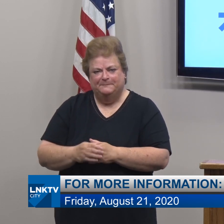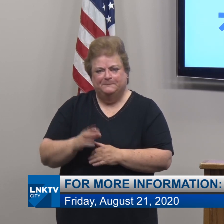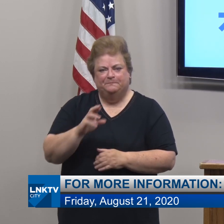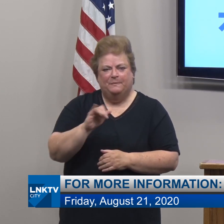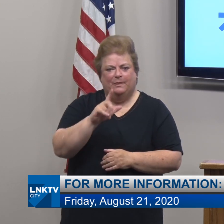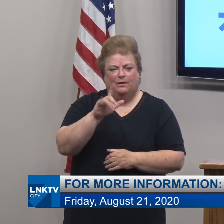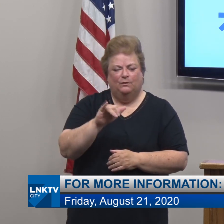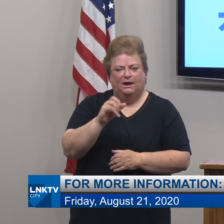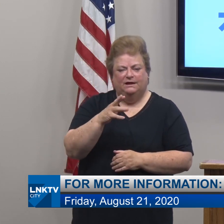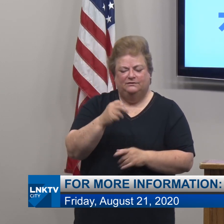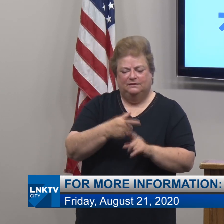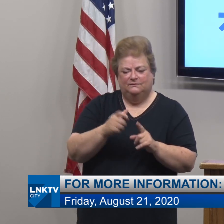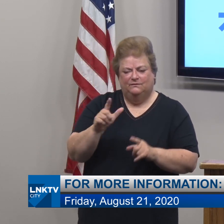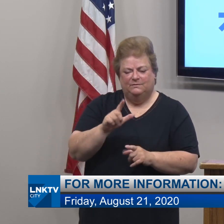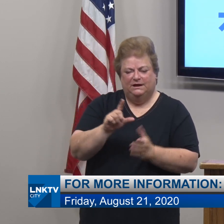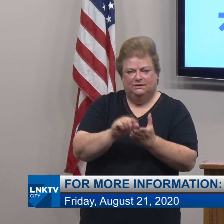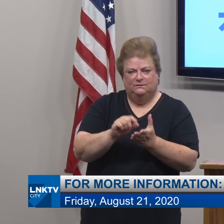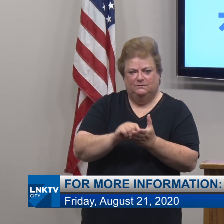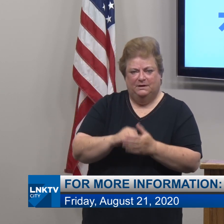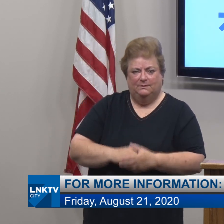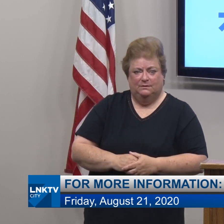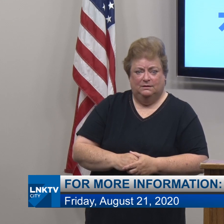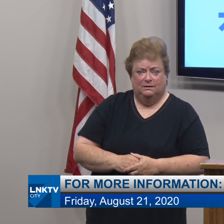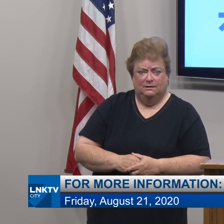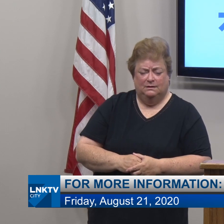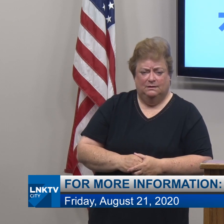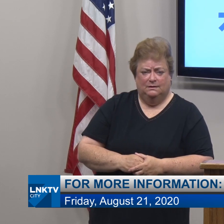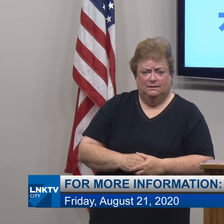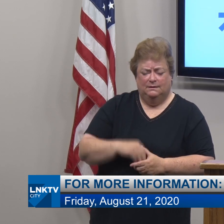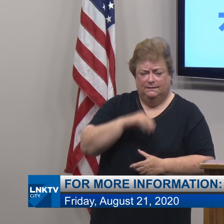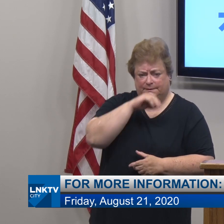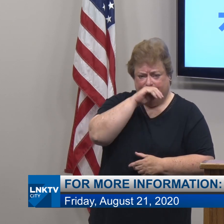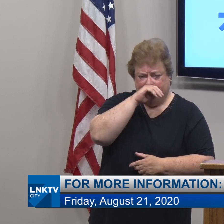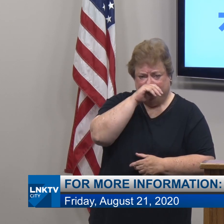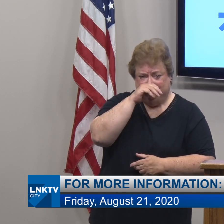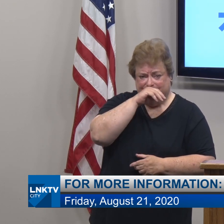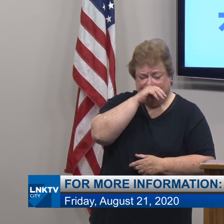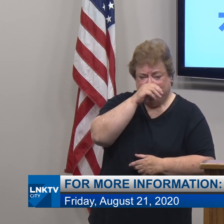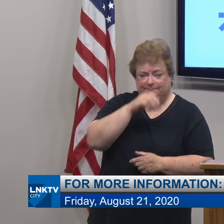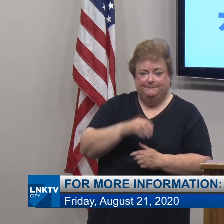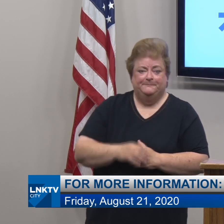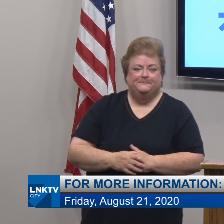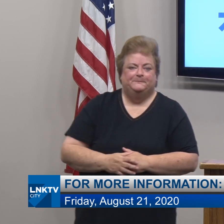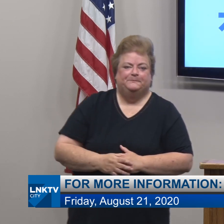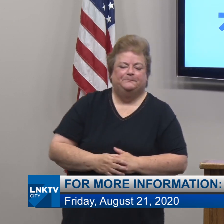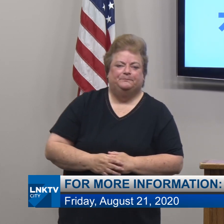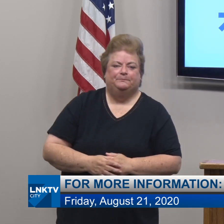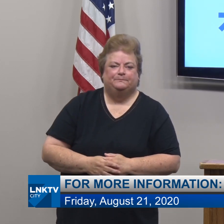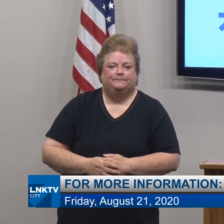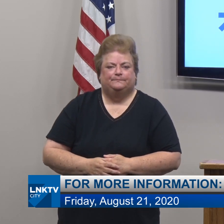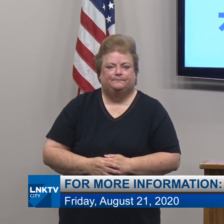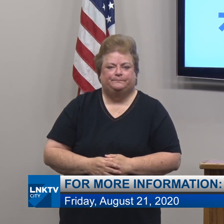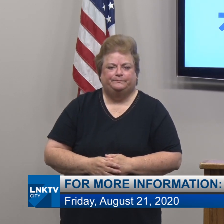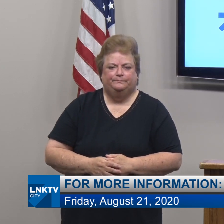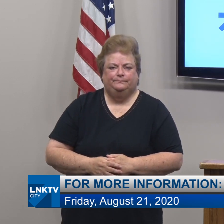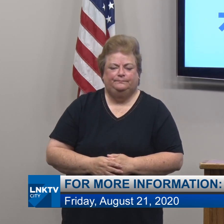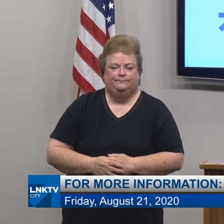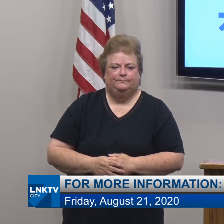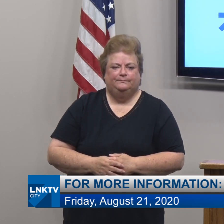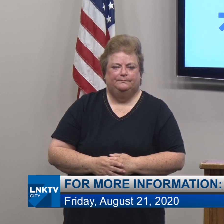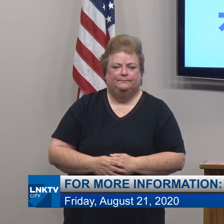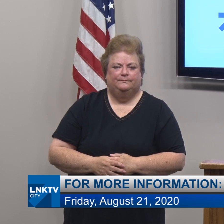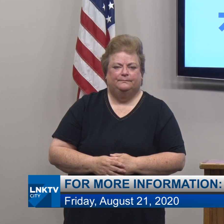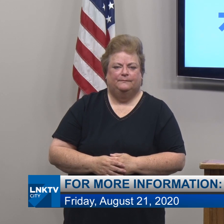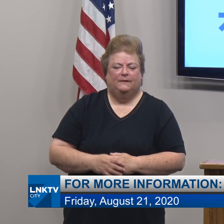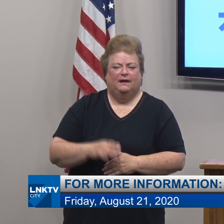Mayor Riley with the Journal Star. Hi, Riley. Just following up on that, you know, is there